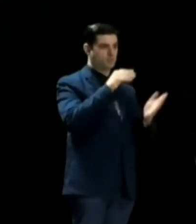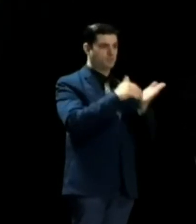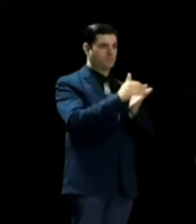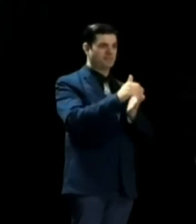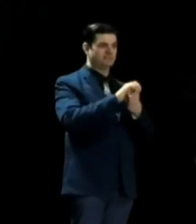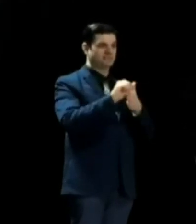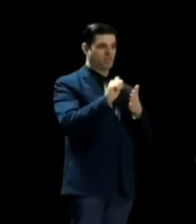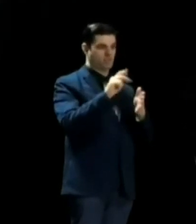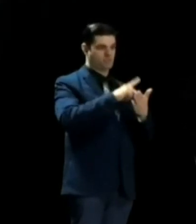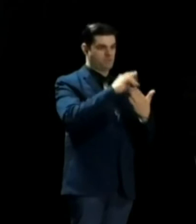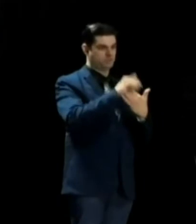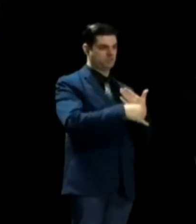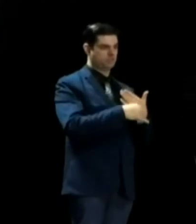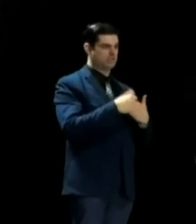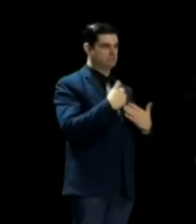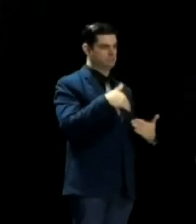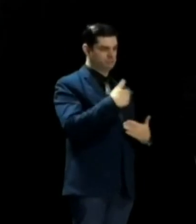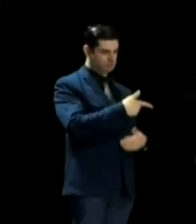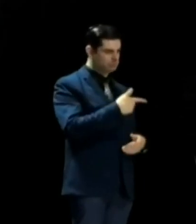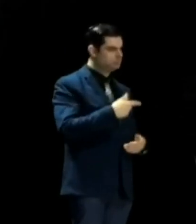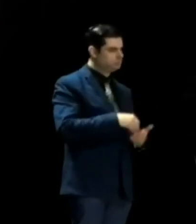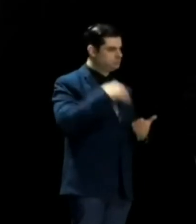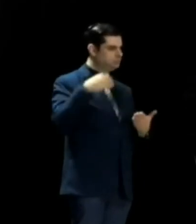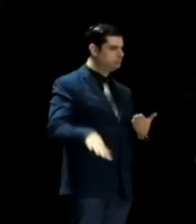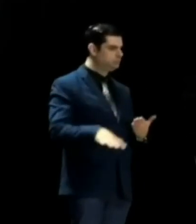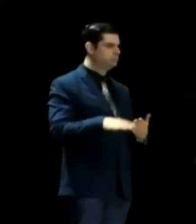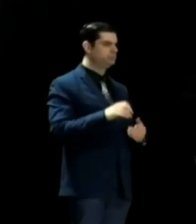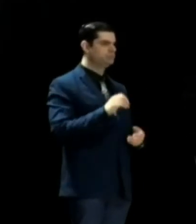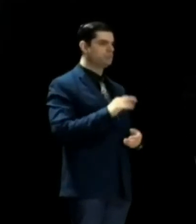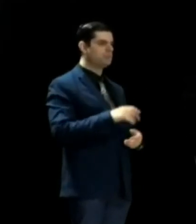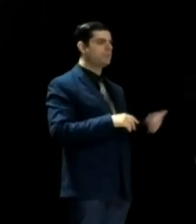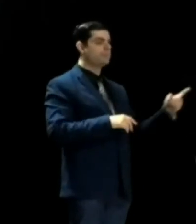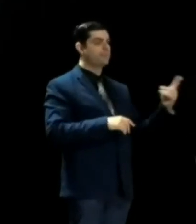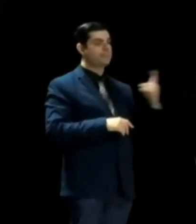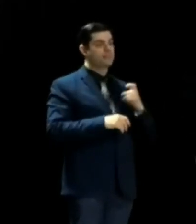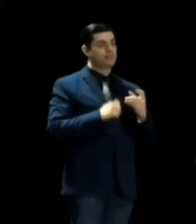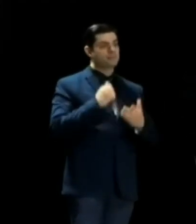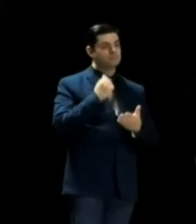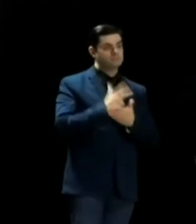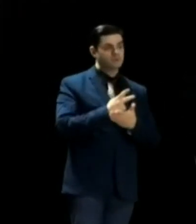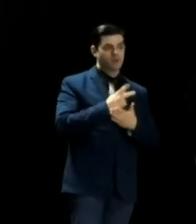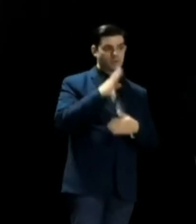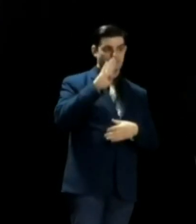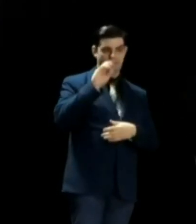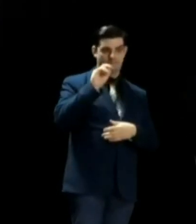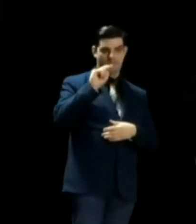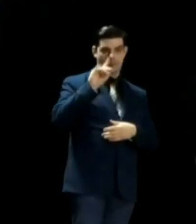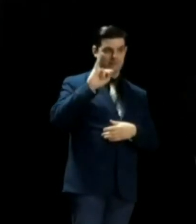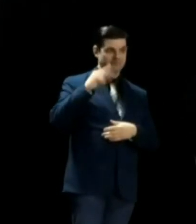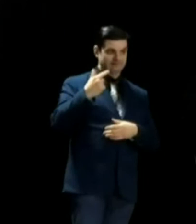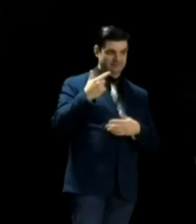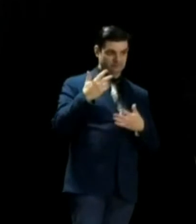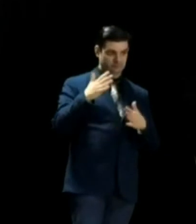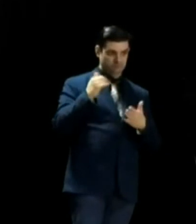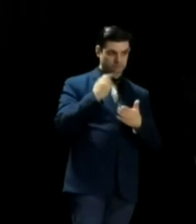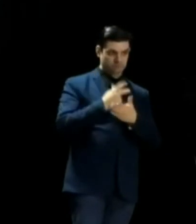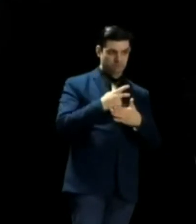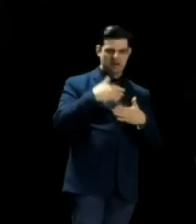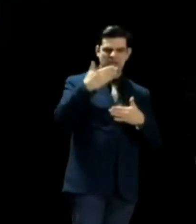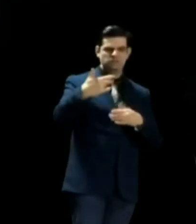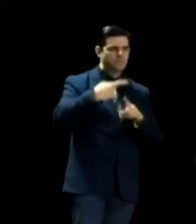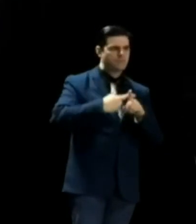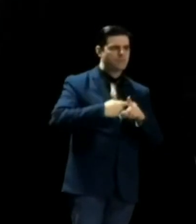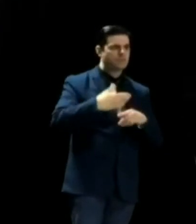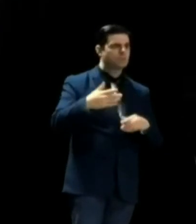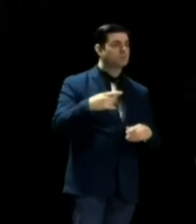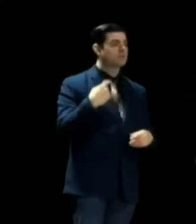to authorize the bonding, Authorize the bonding and the lease with the city school district. and that'll be next month? Or? We're preparing to